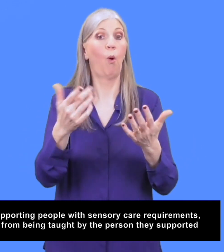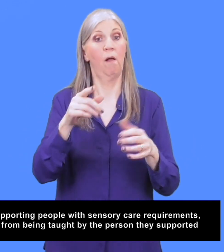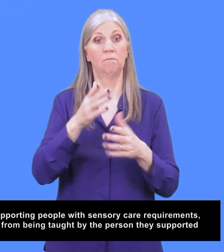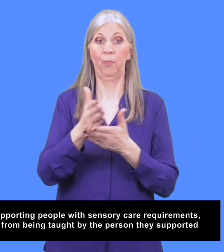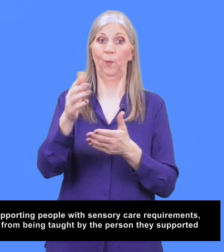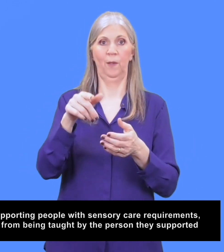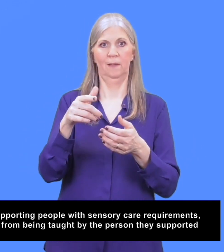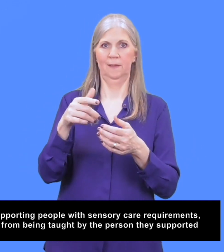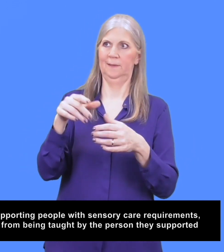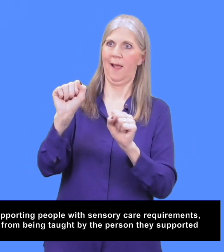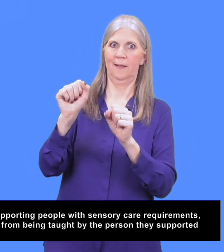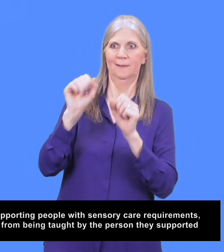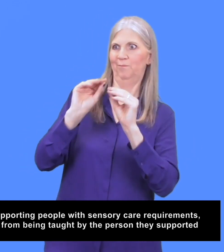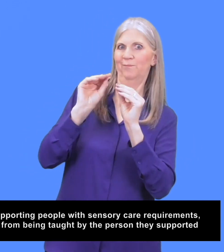the person that they supported